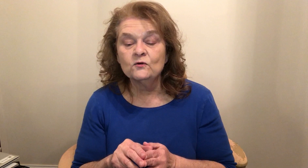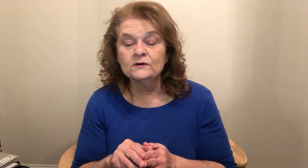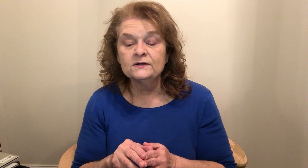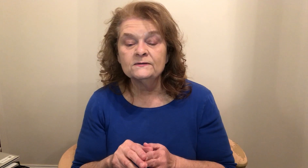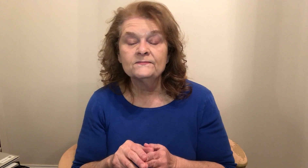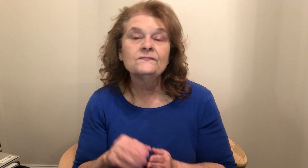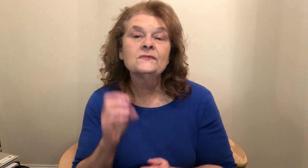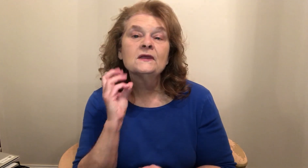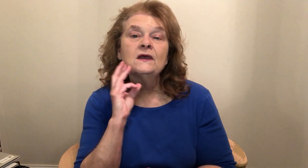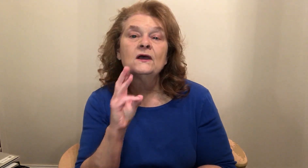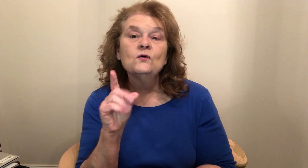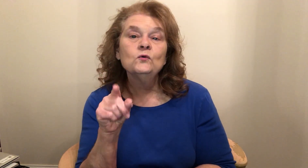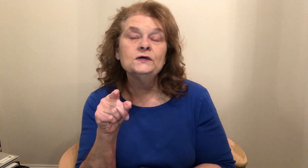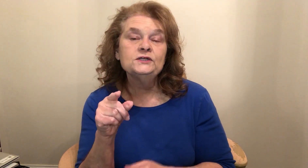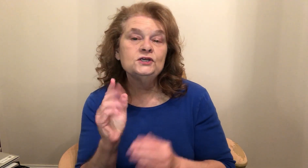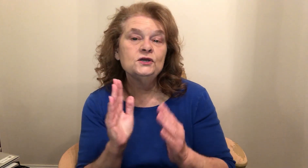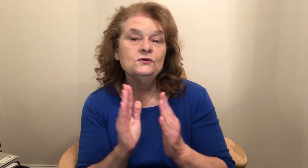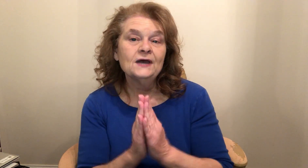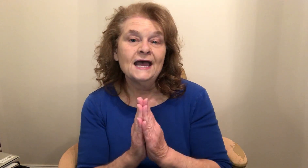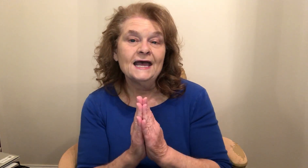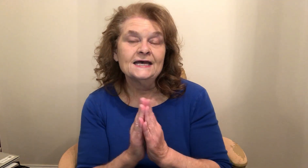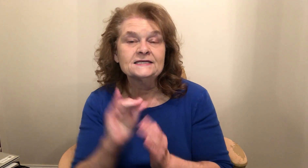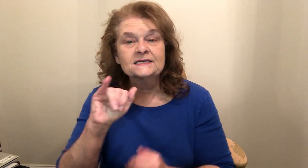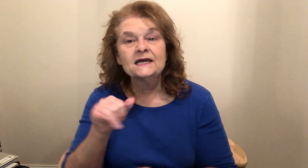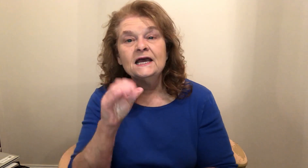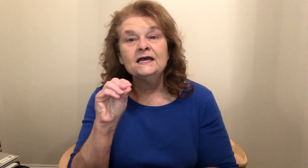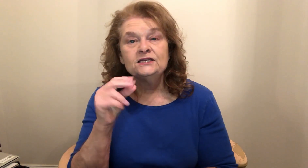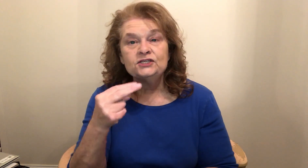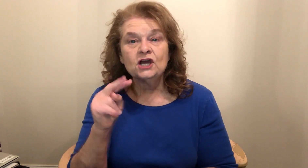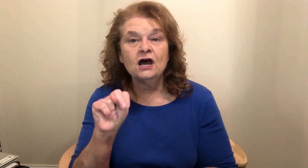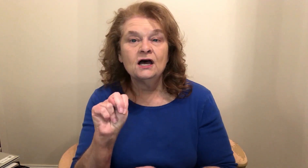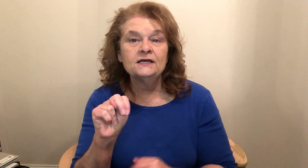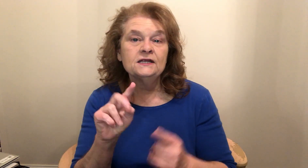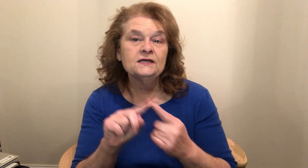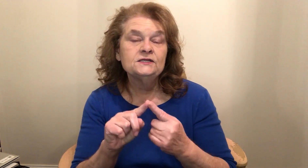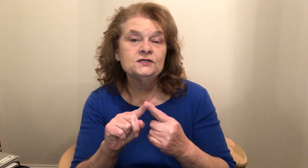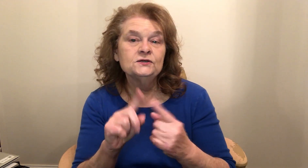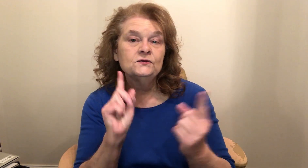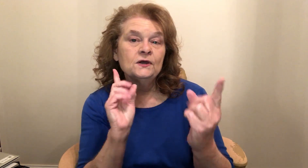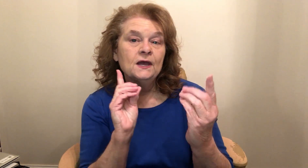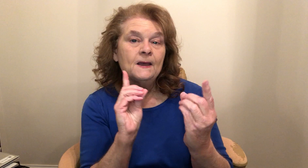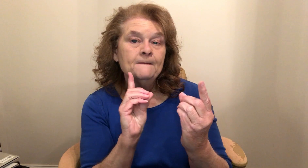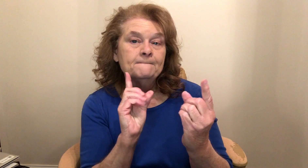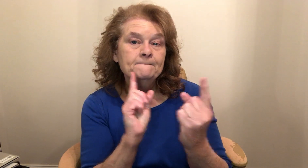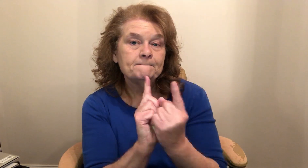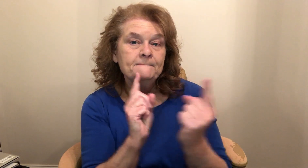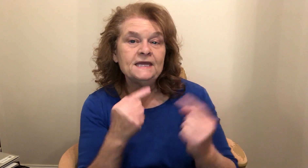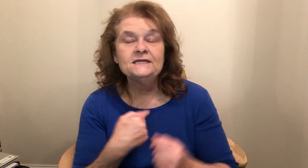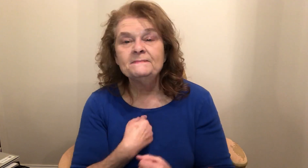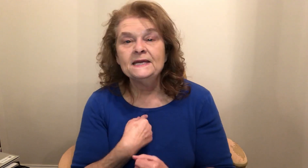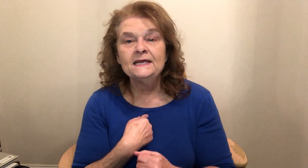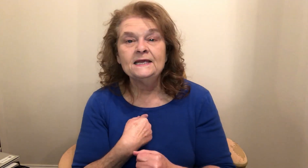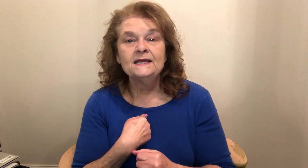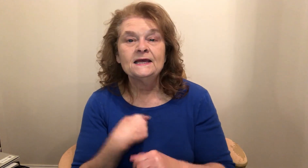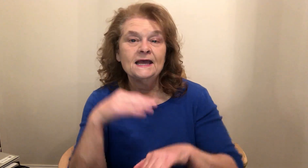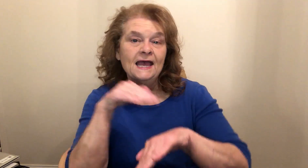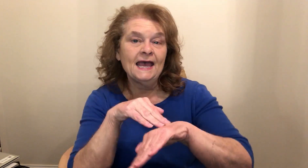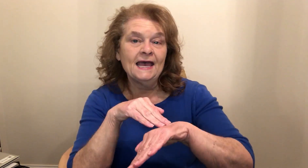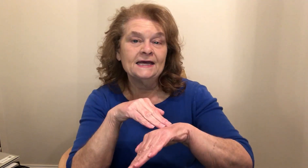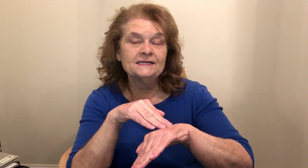corner? Would you ask John to meet me at